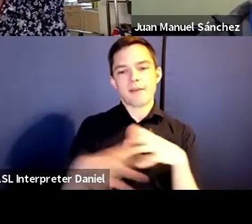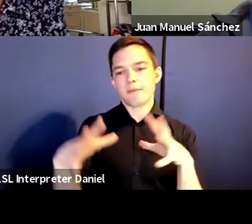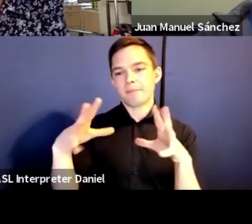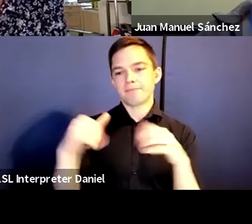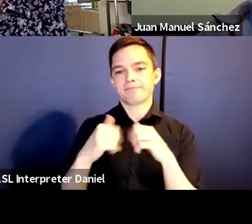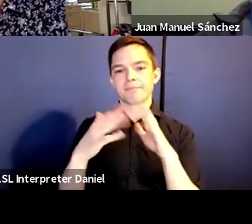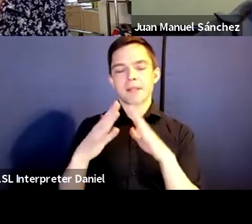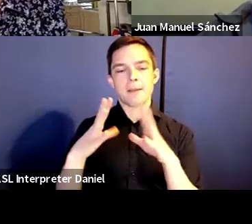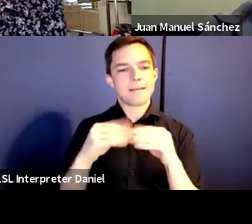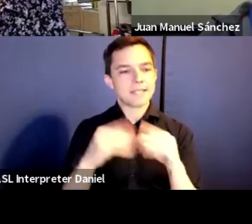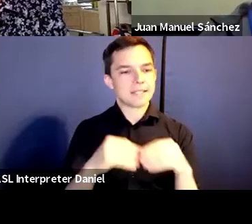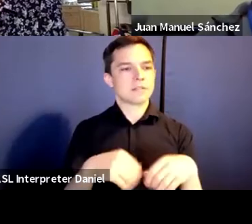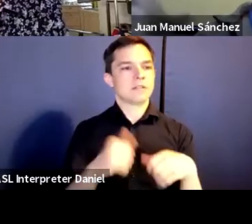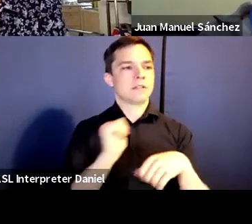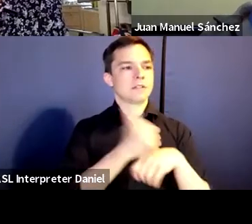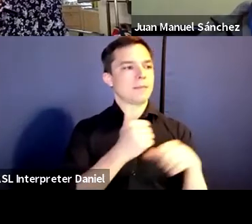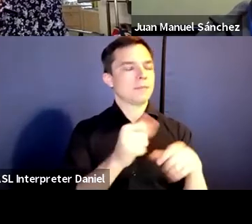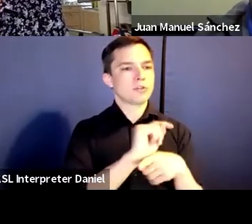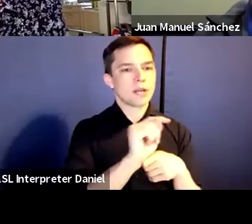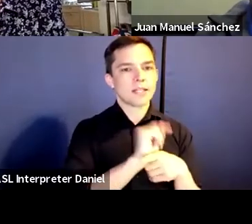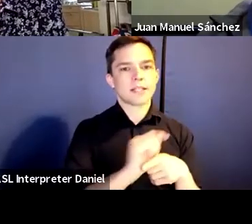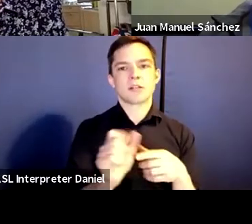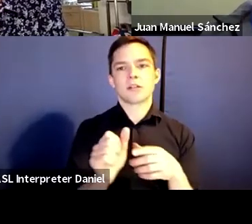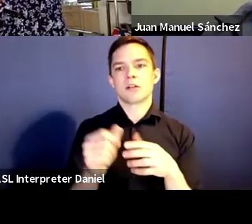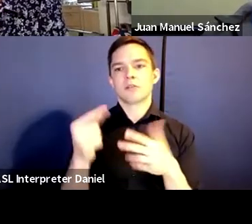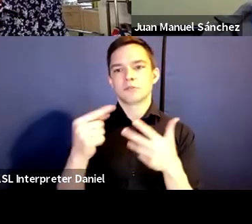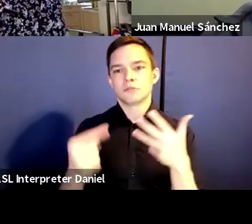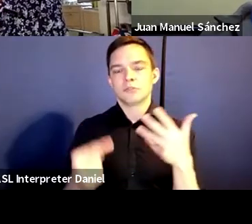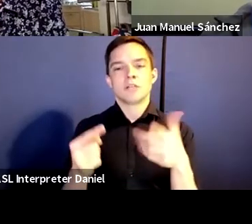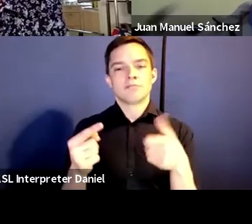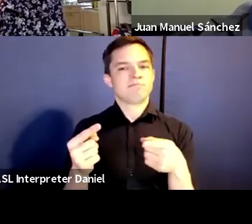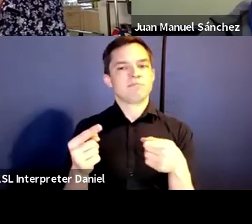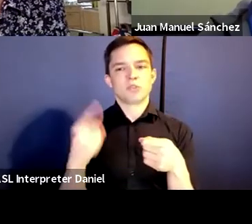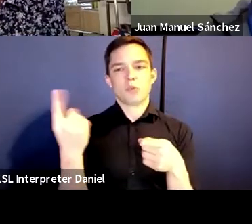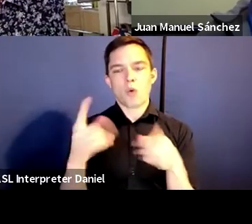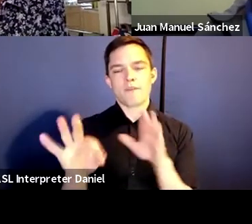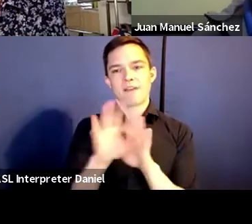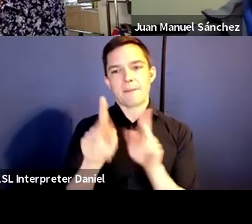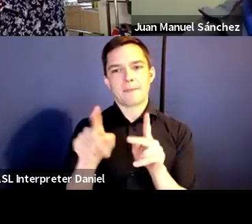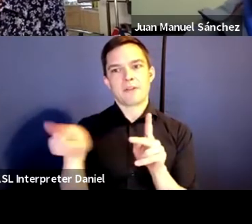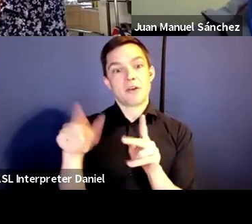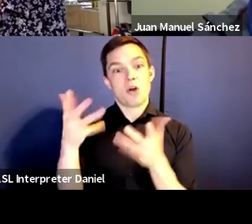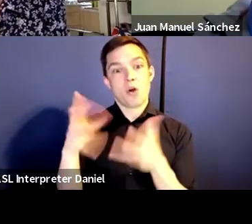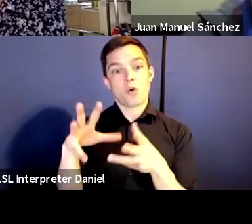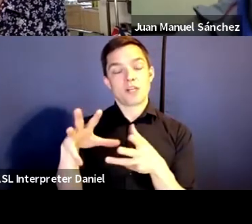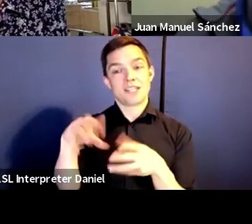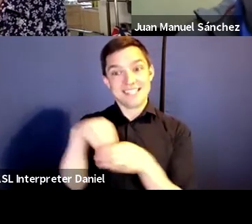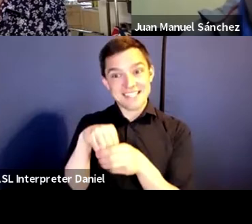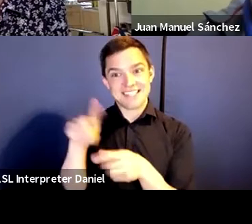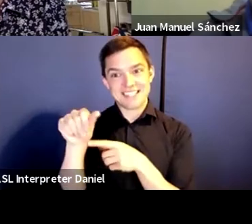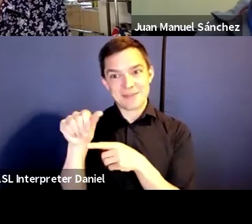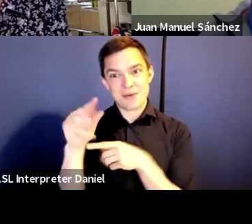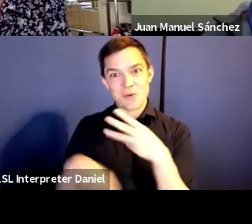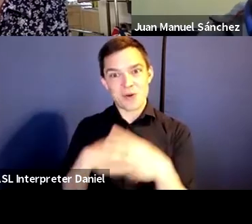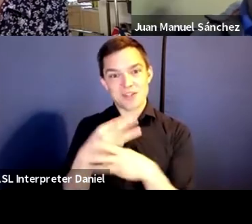have a training or a workshop. You always find people that is already in the disability world and